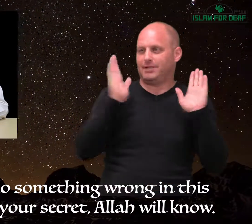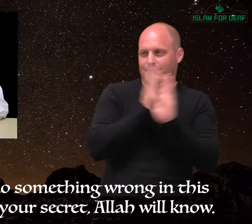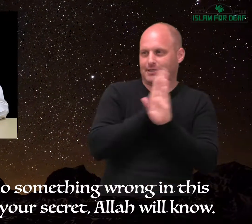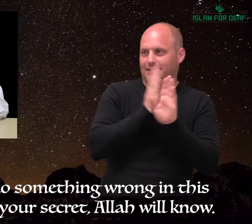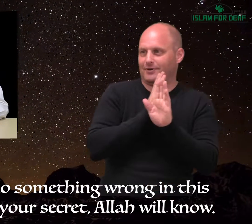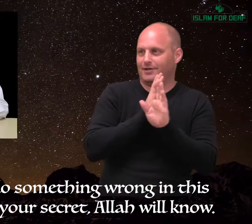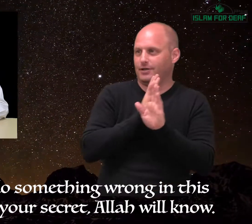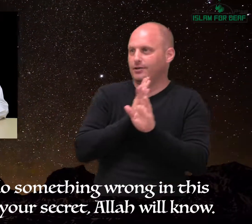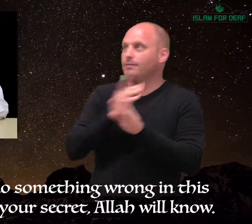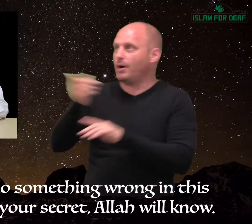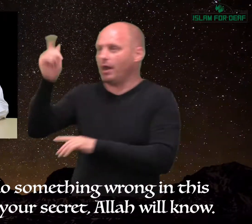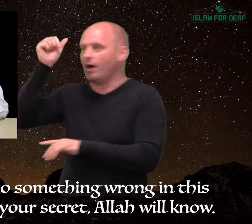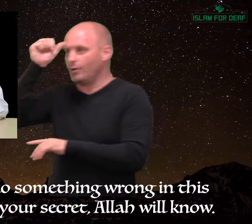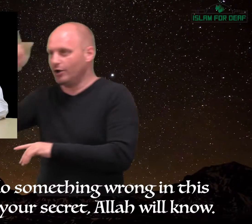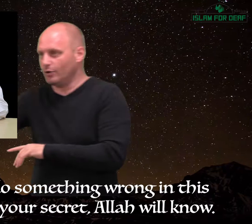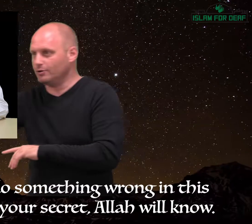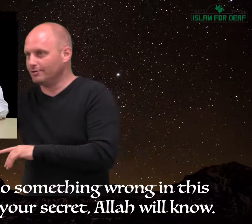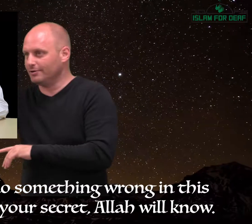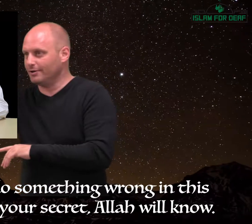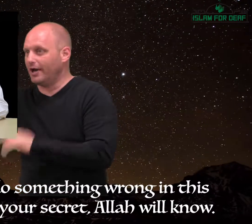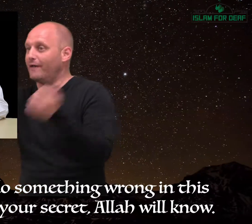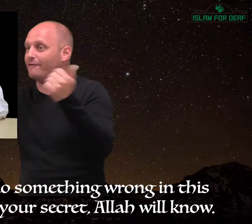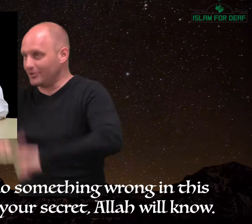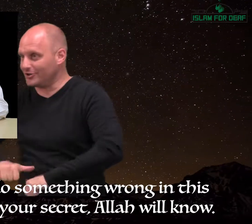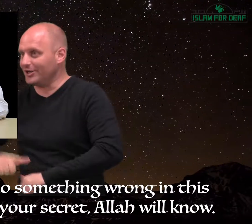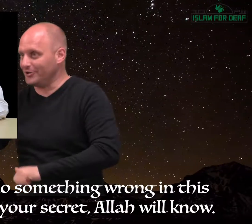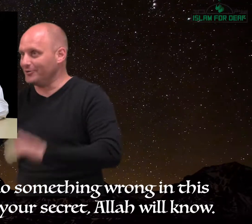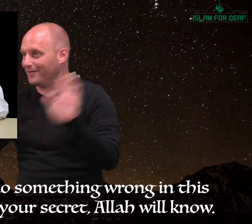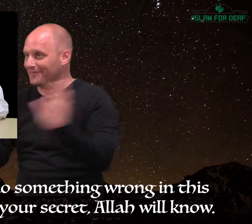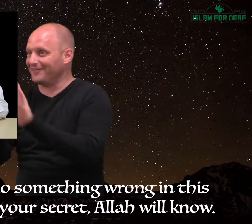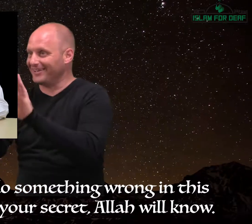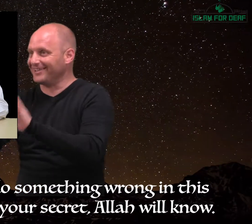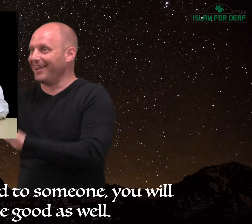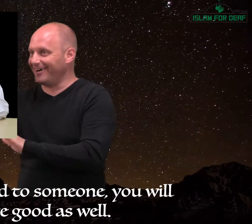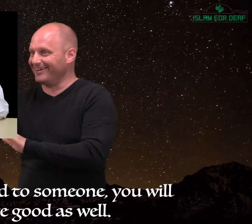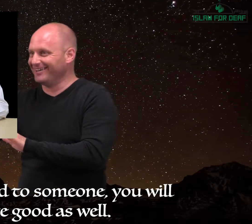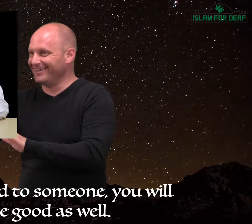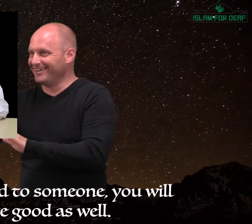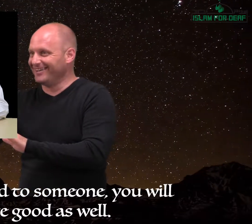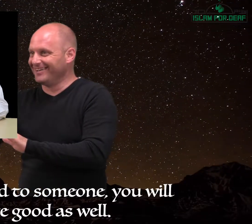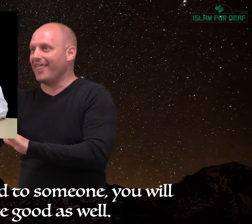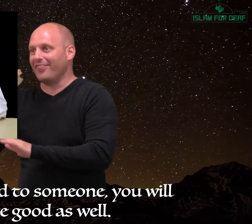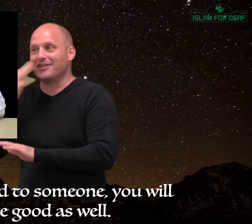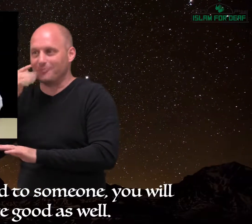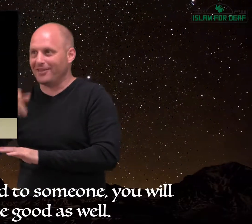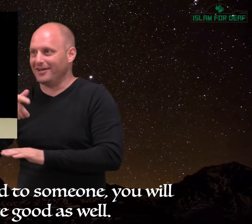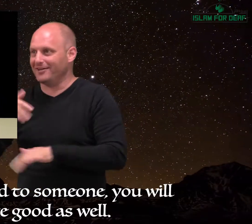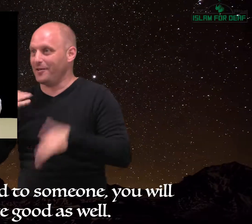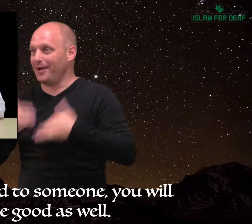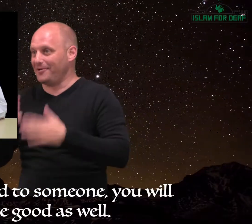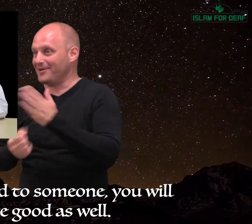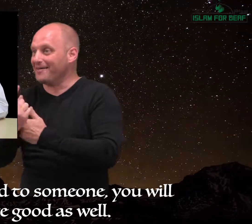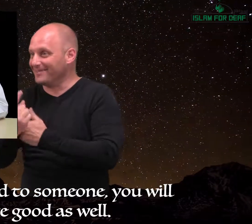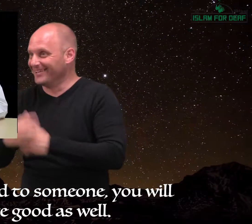knows. Yeah. It's secret. Allah would know, and eventually, would have to face this. Yeah. And on